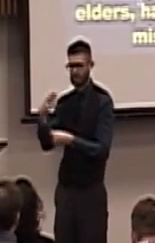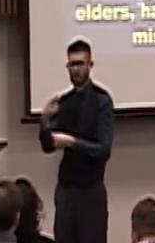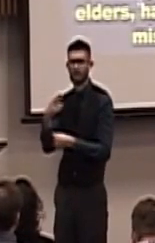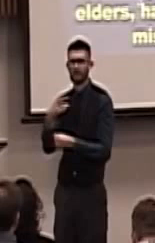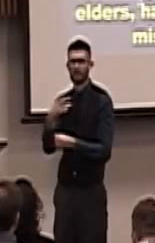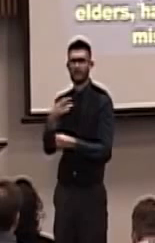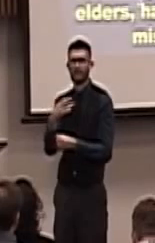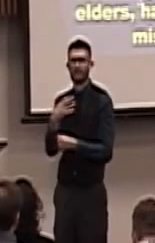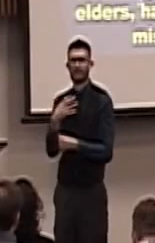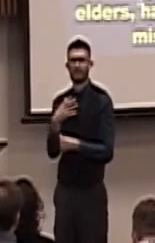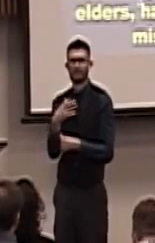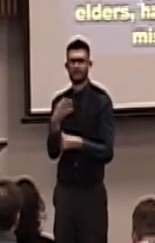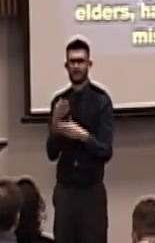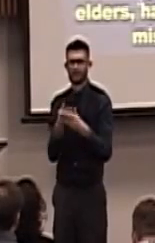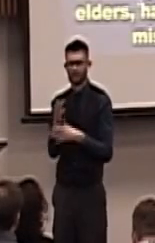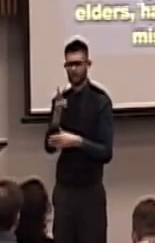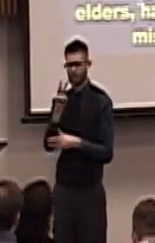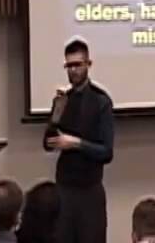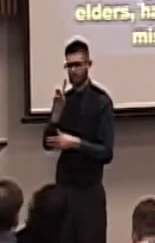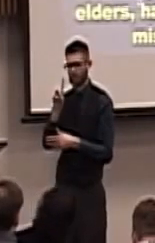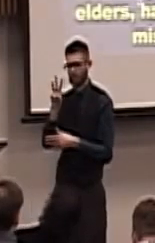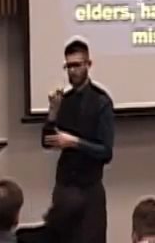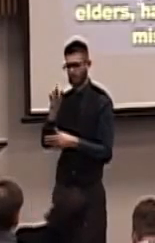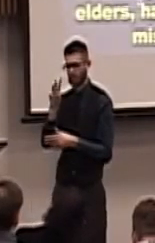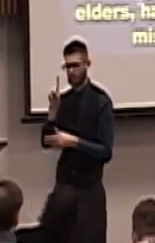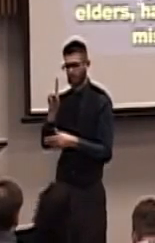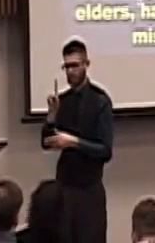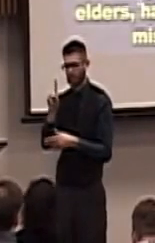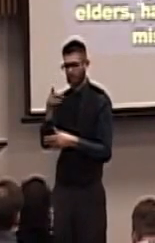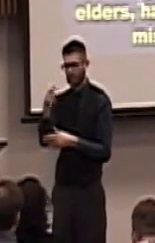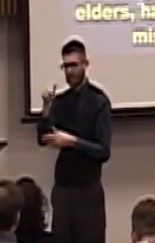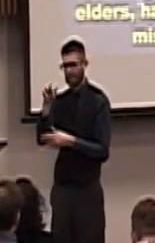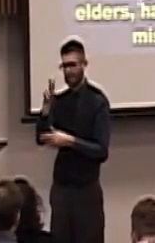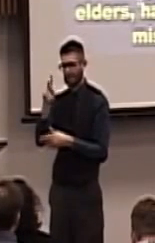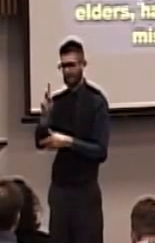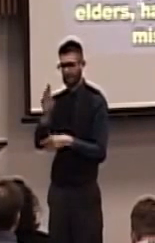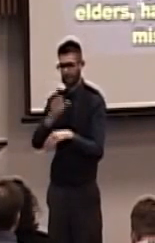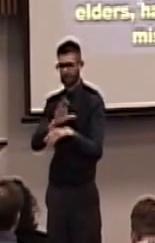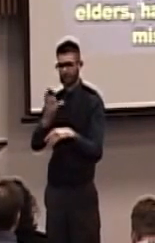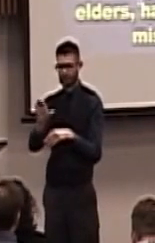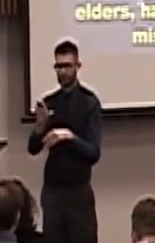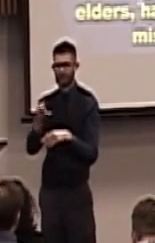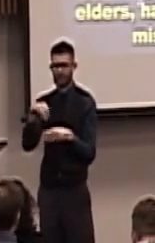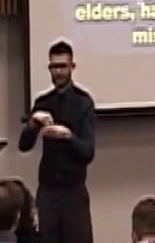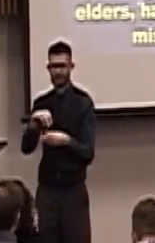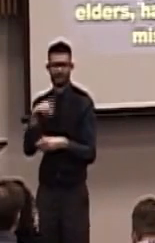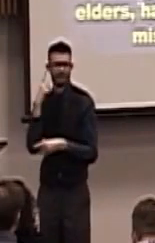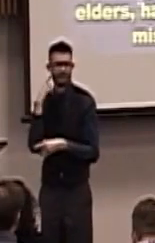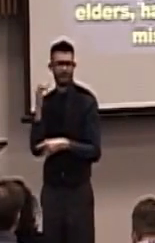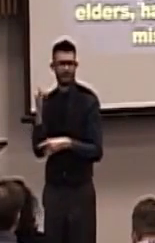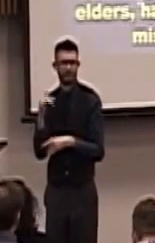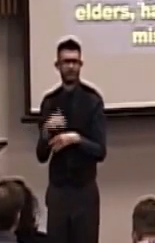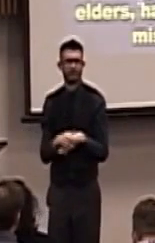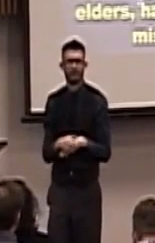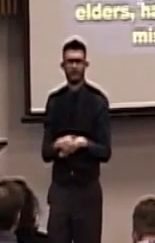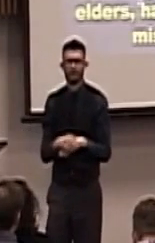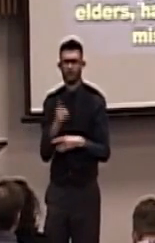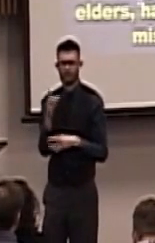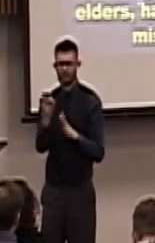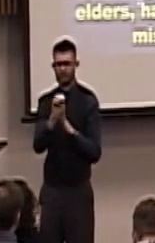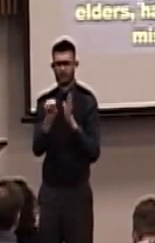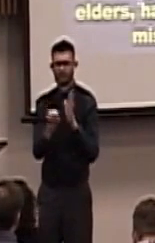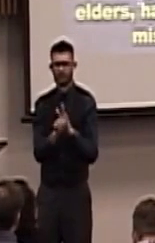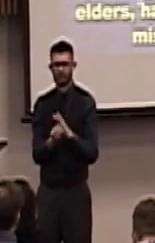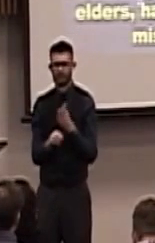Woodward Park in Fresno, California took over the oversight, and John Ed Clark, one of the elders, a